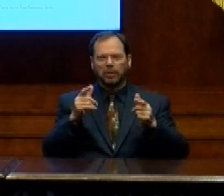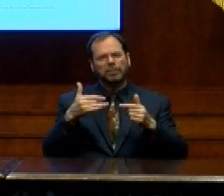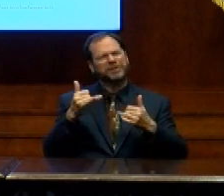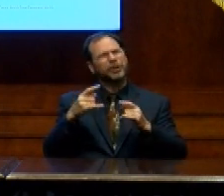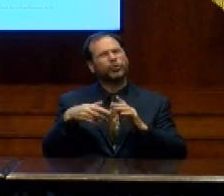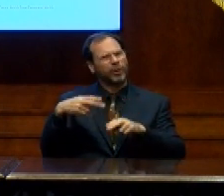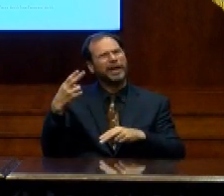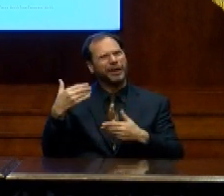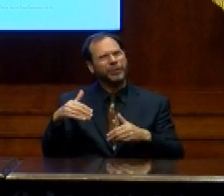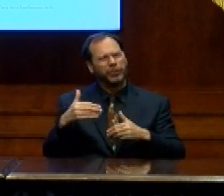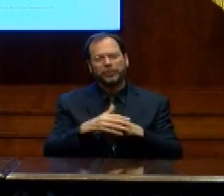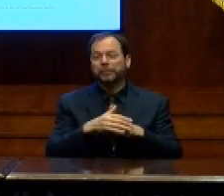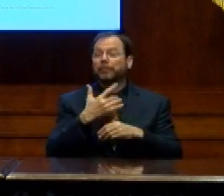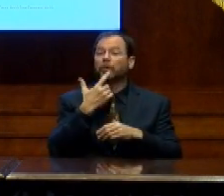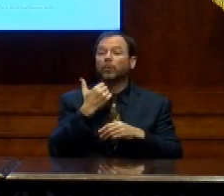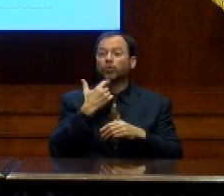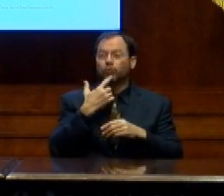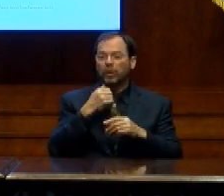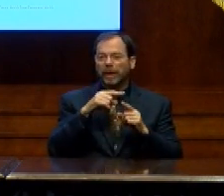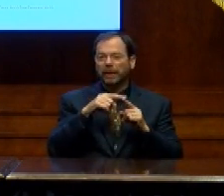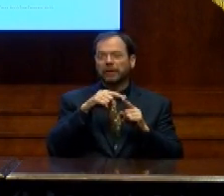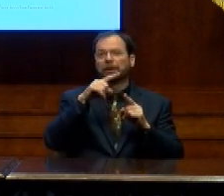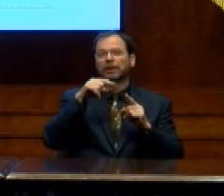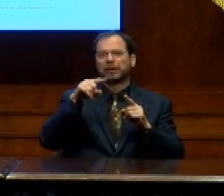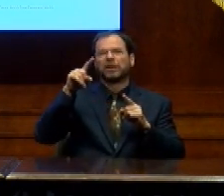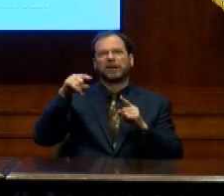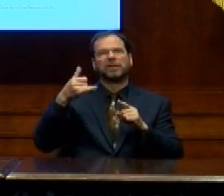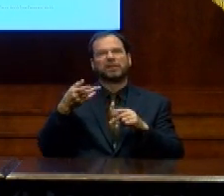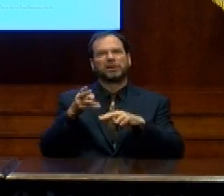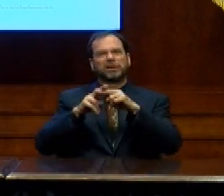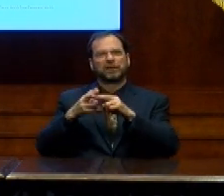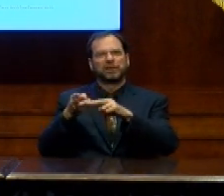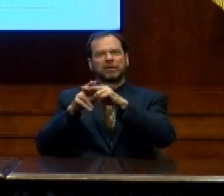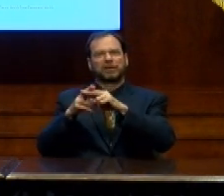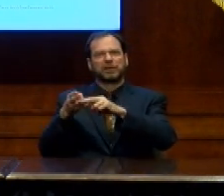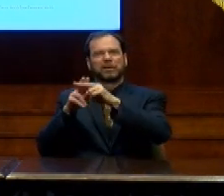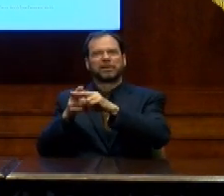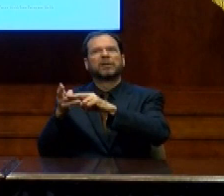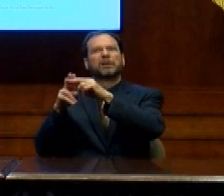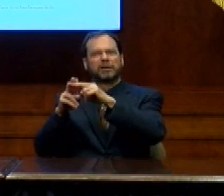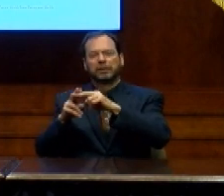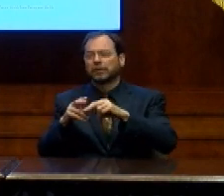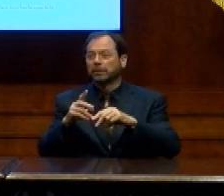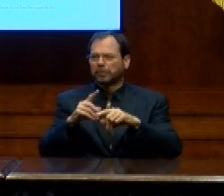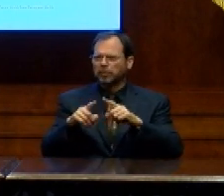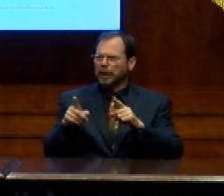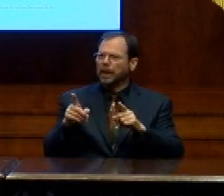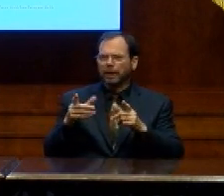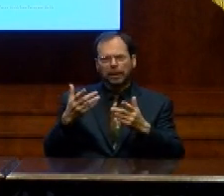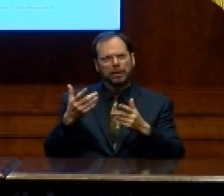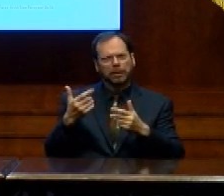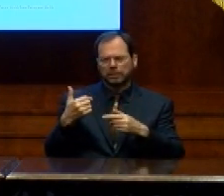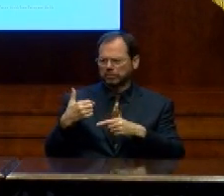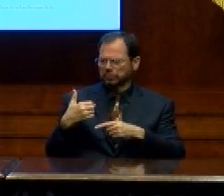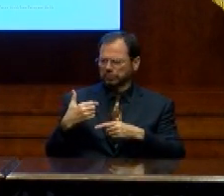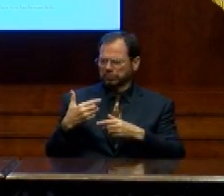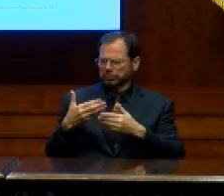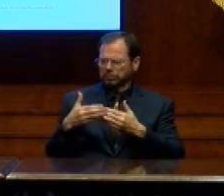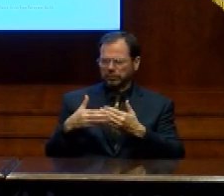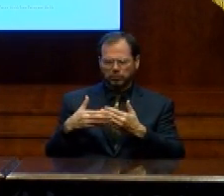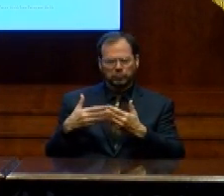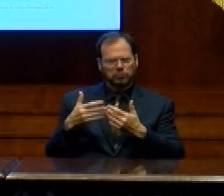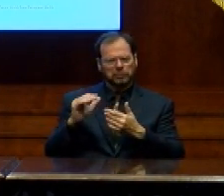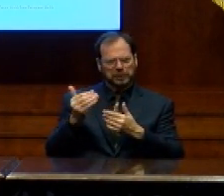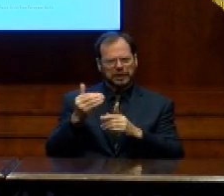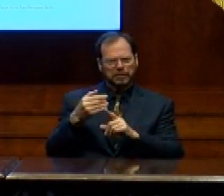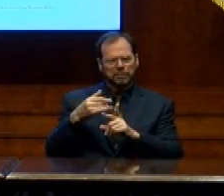high. You can see the red line continue an upward trend, although the last pretty much